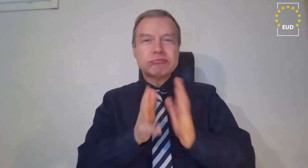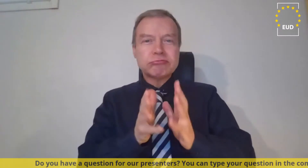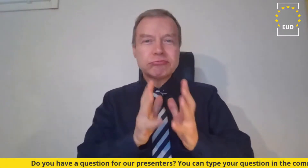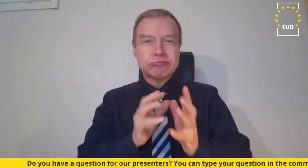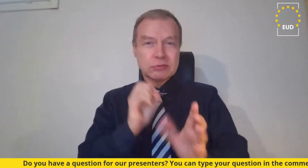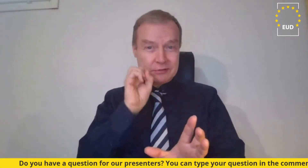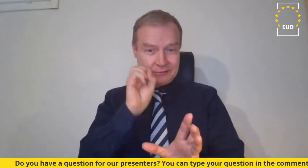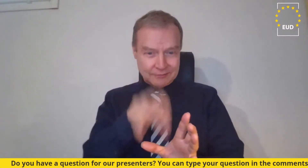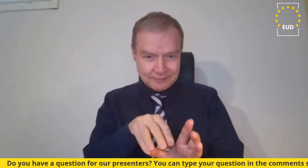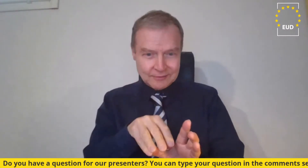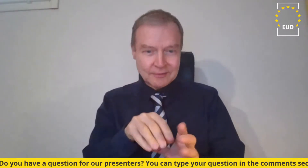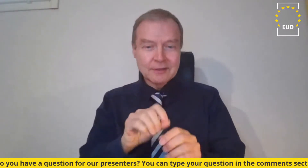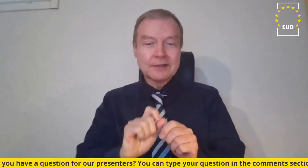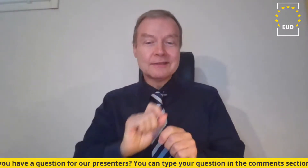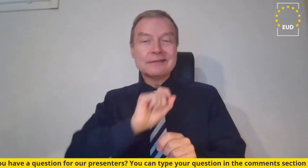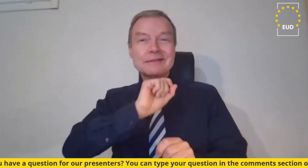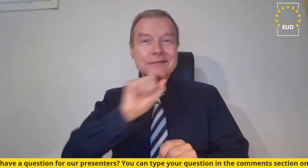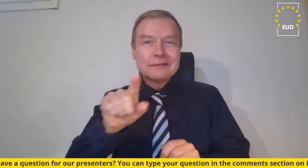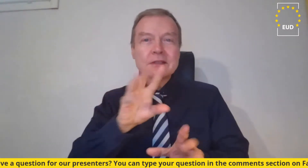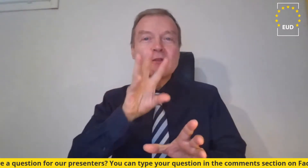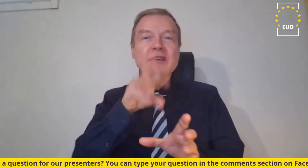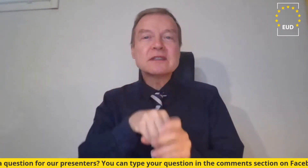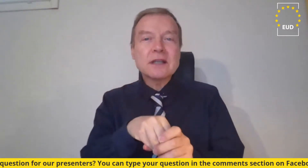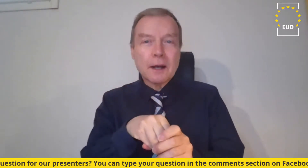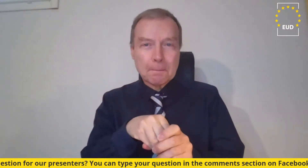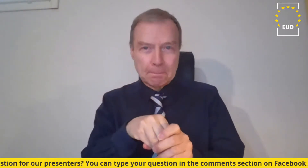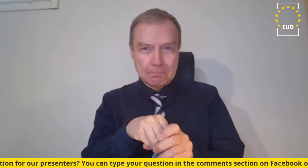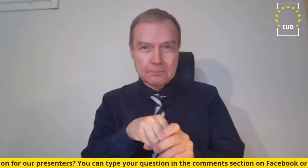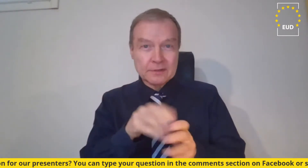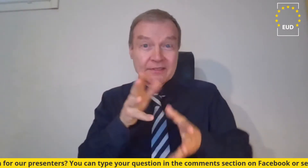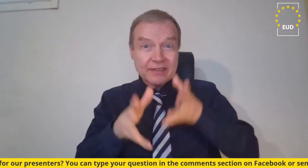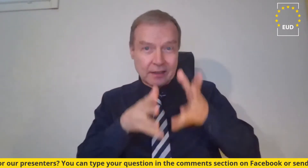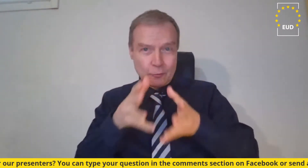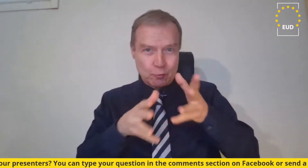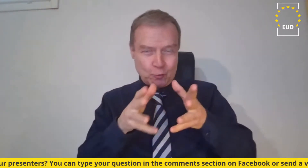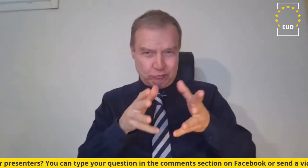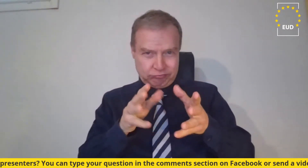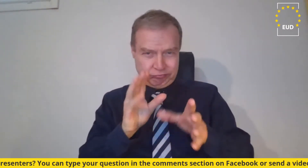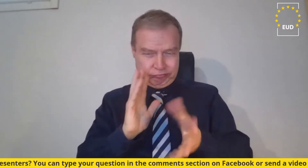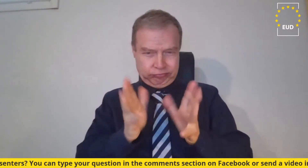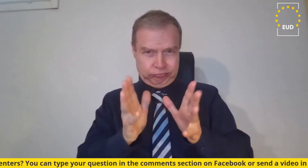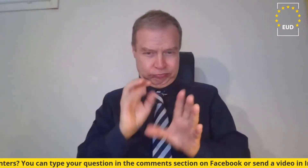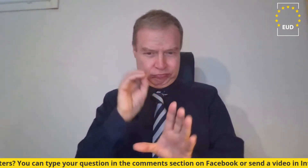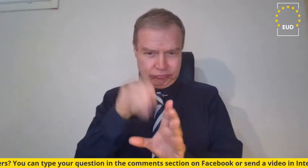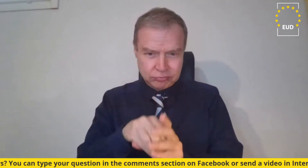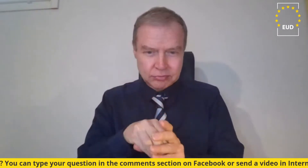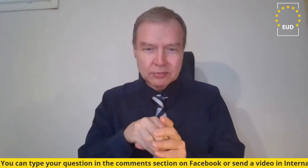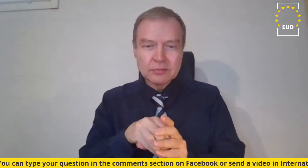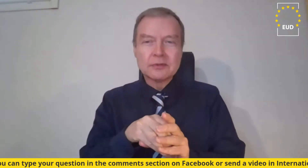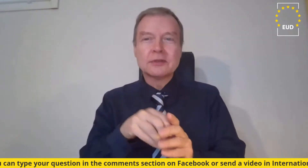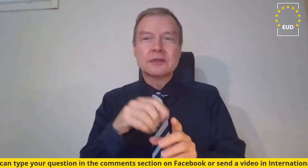or want to make a comment, you can post a video and put it in the WhatsApp.